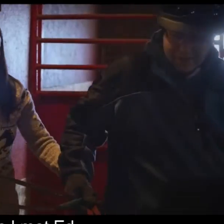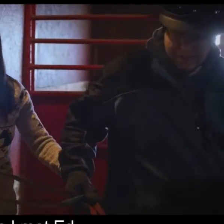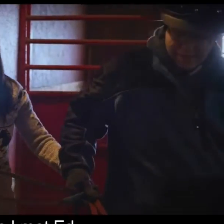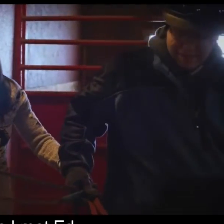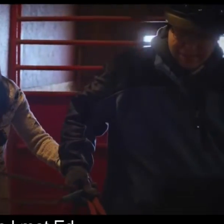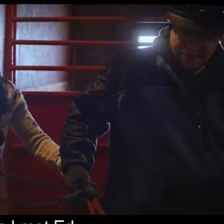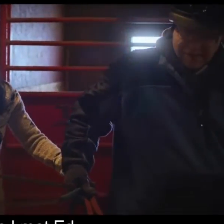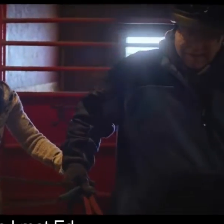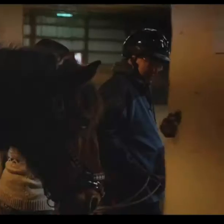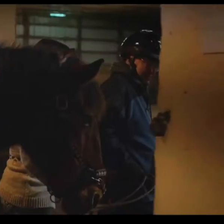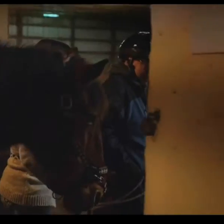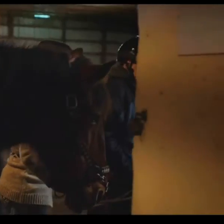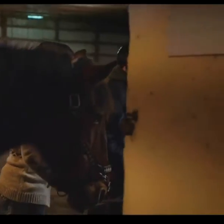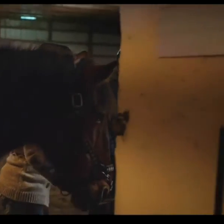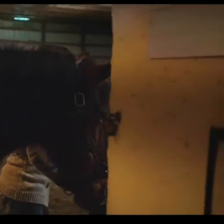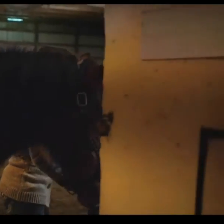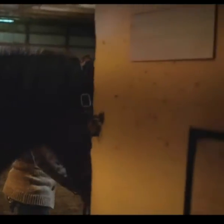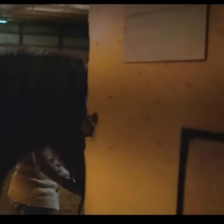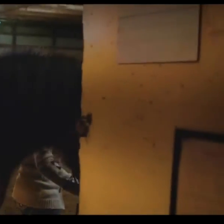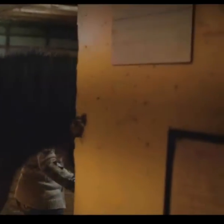That's when I met Ed.